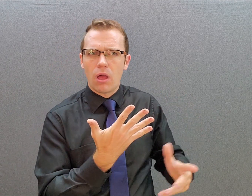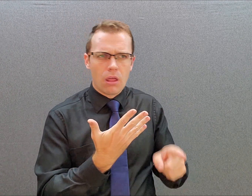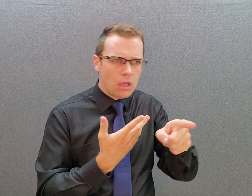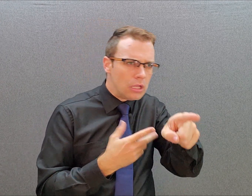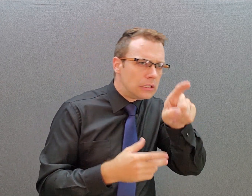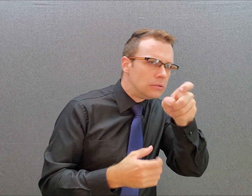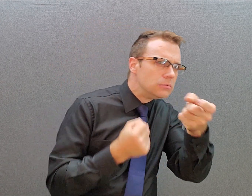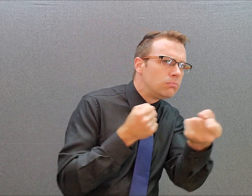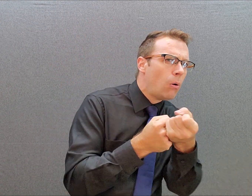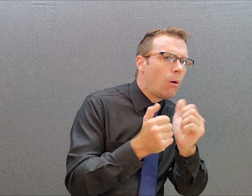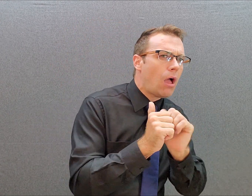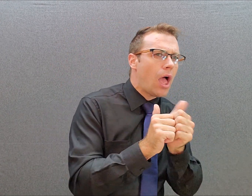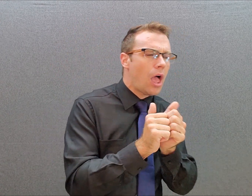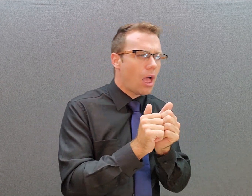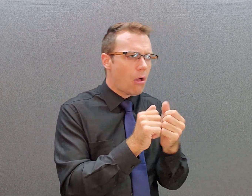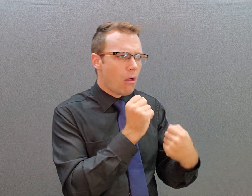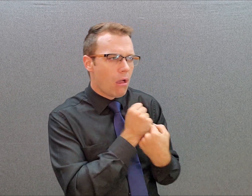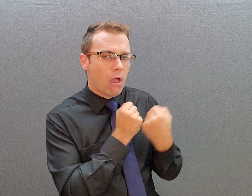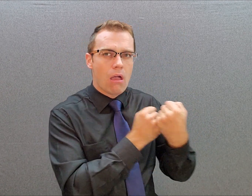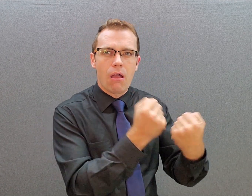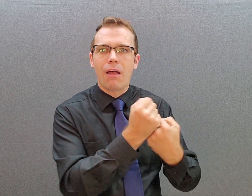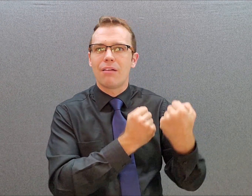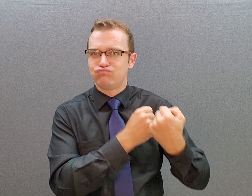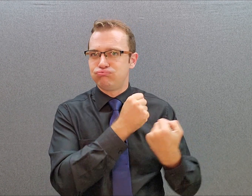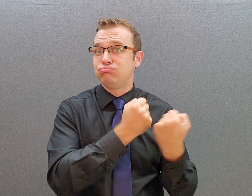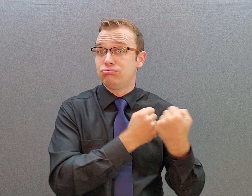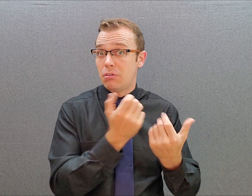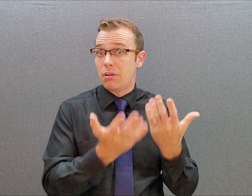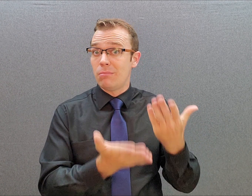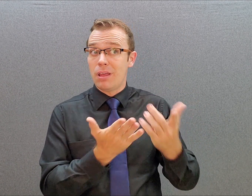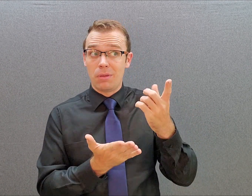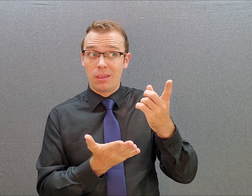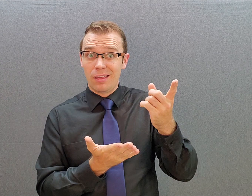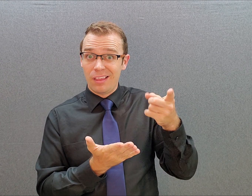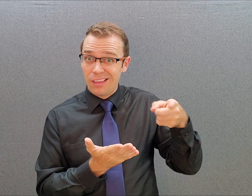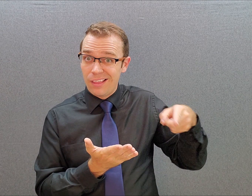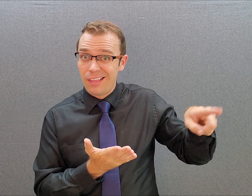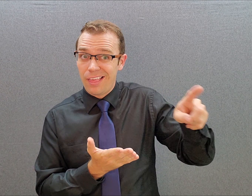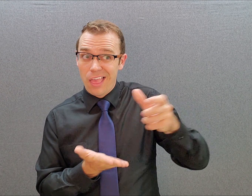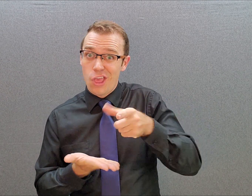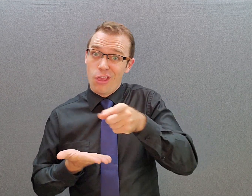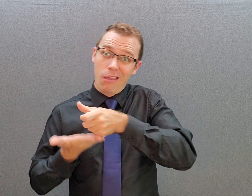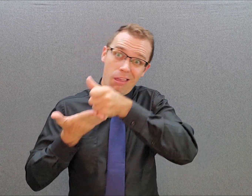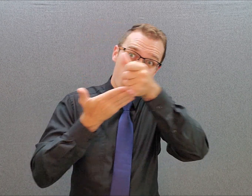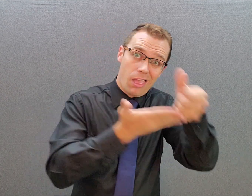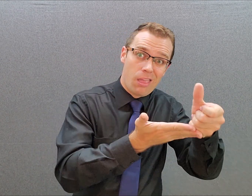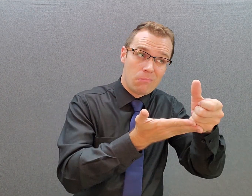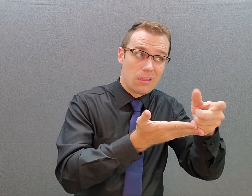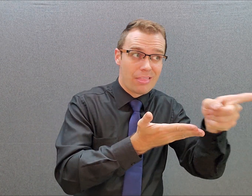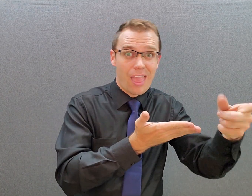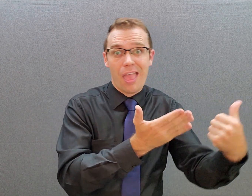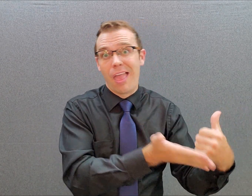other during an emergency. You may be able to assist the members of your network in different ways during an